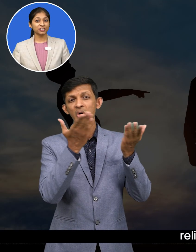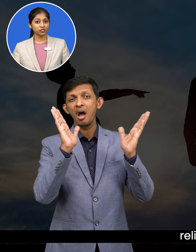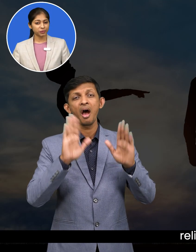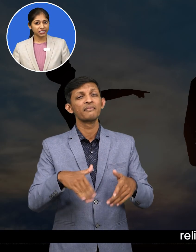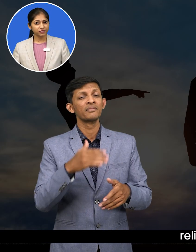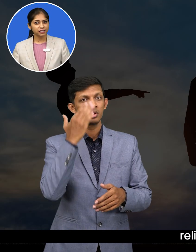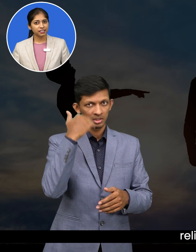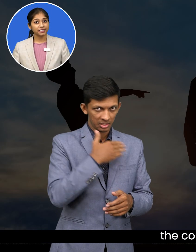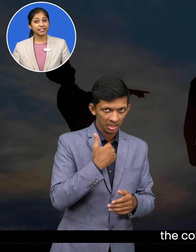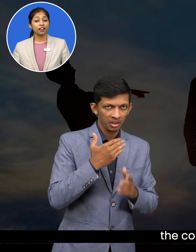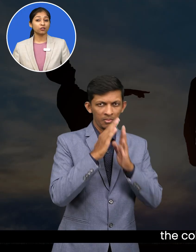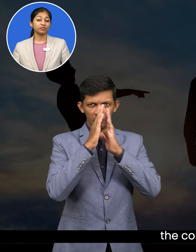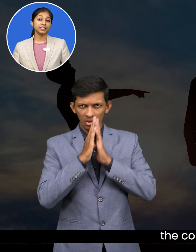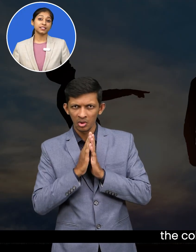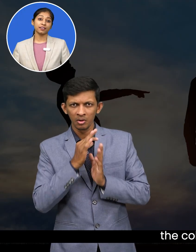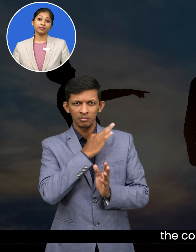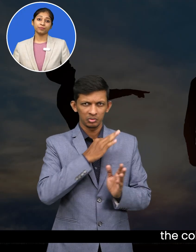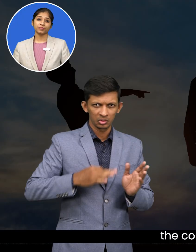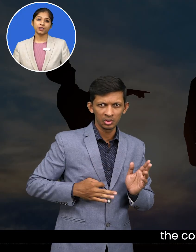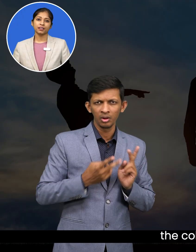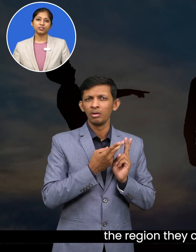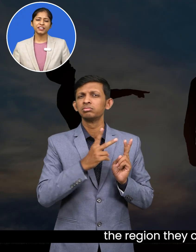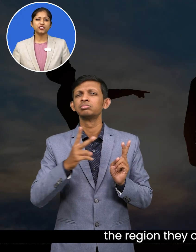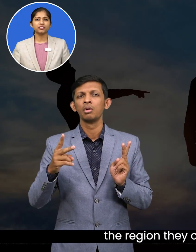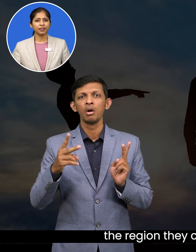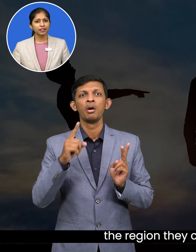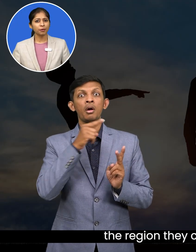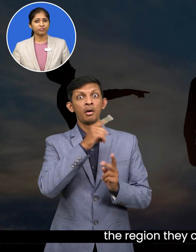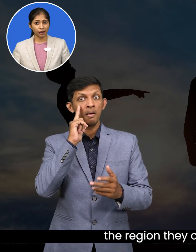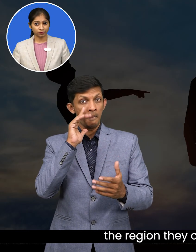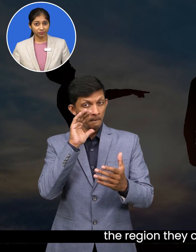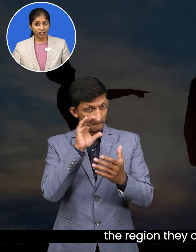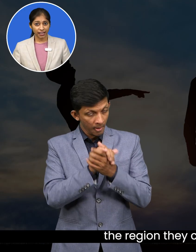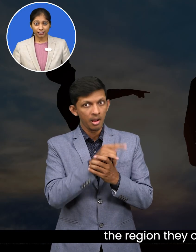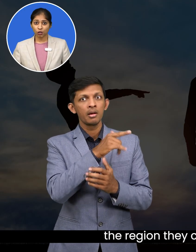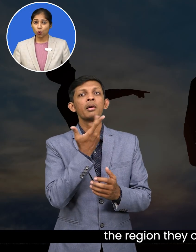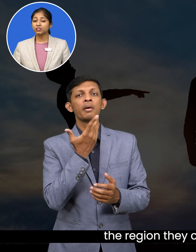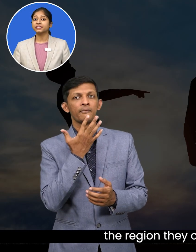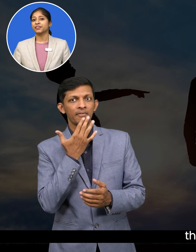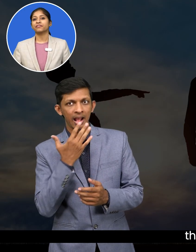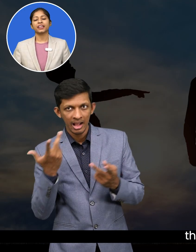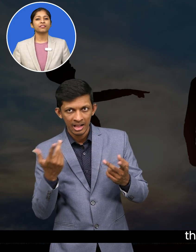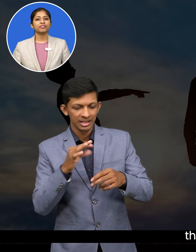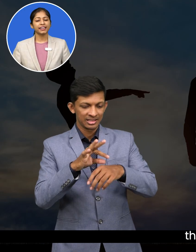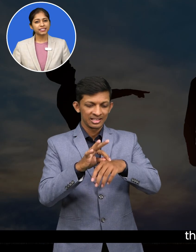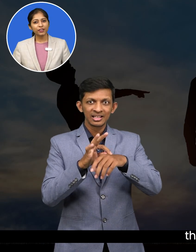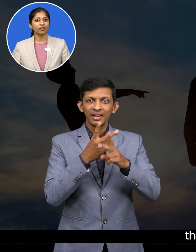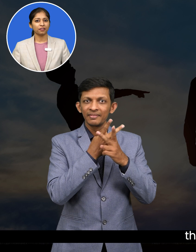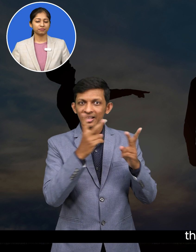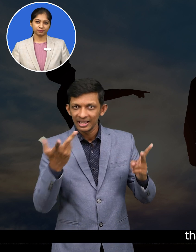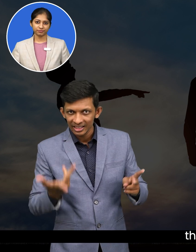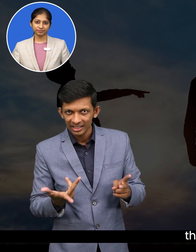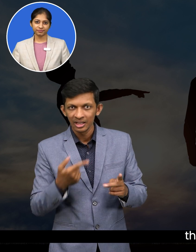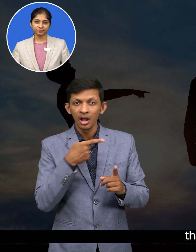People's religious beliefs, the color of their skin, the region they come from, and the clothes they wear,